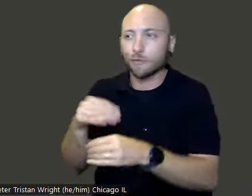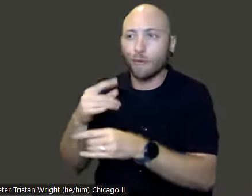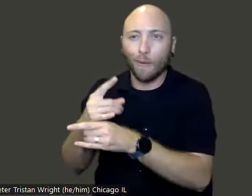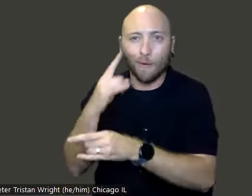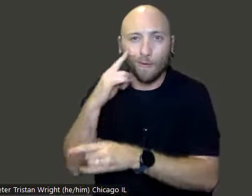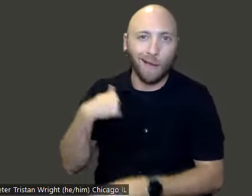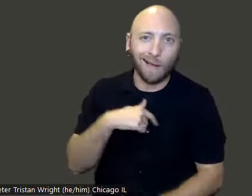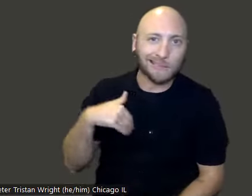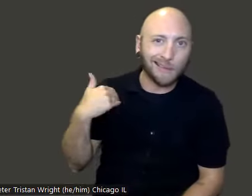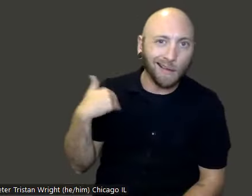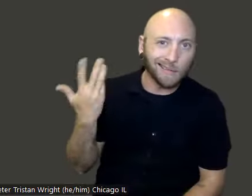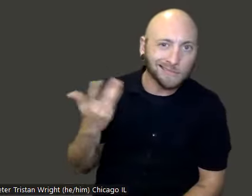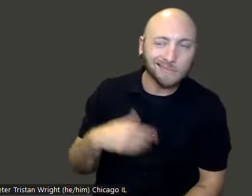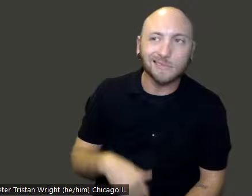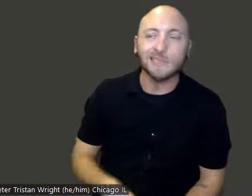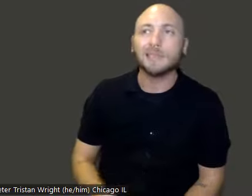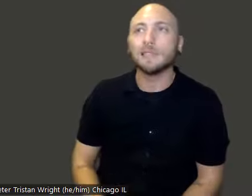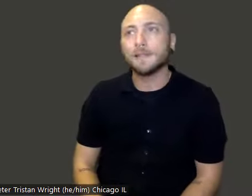And